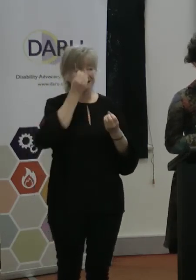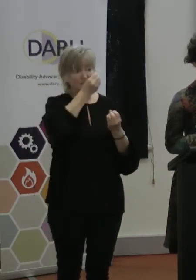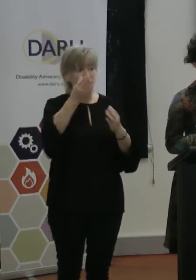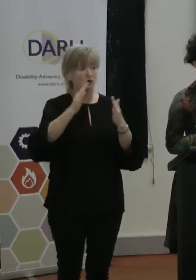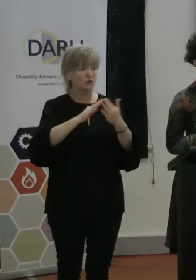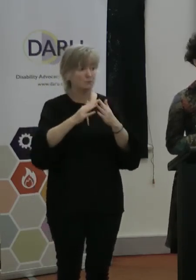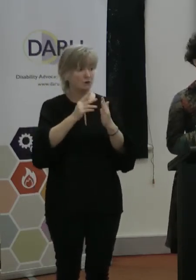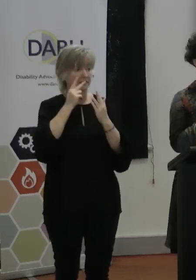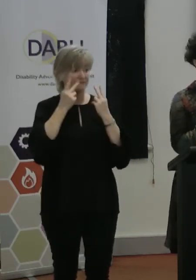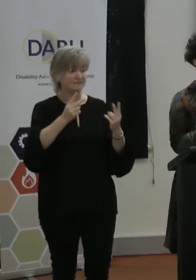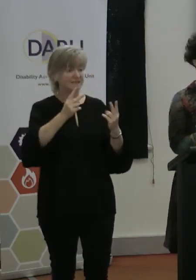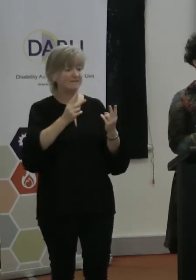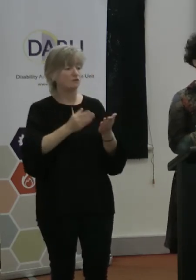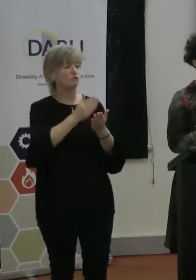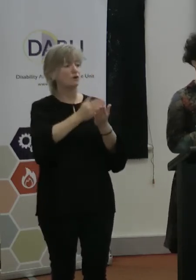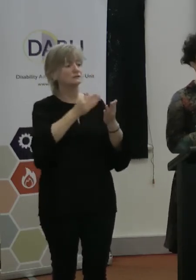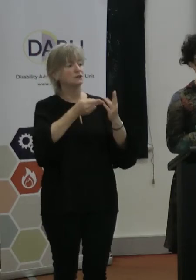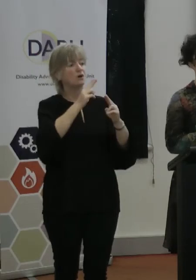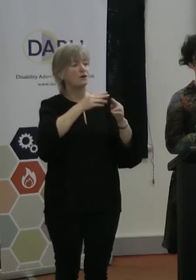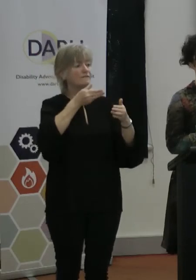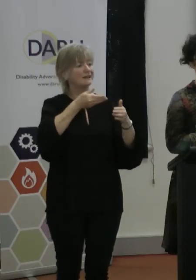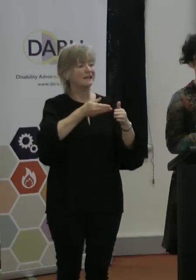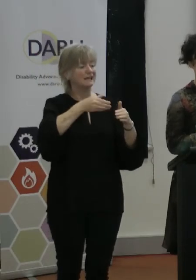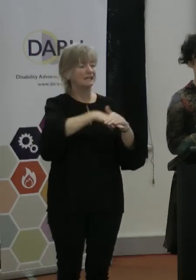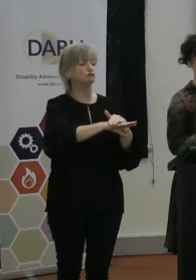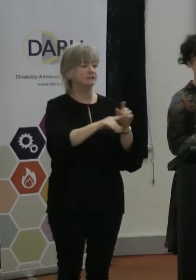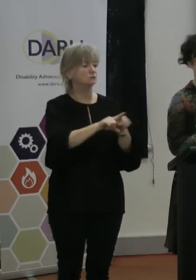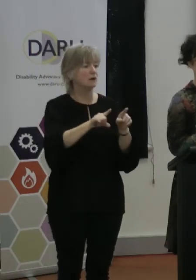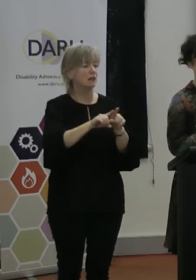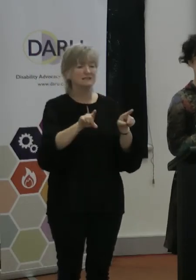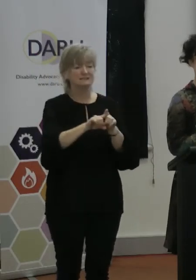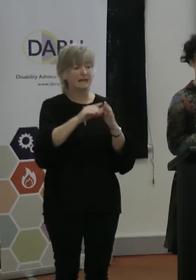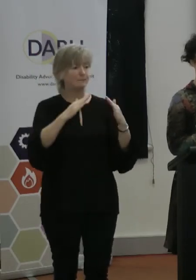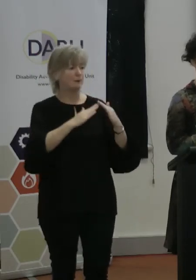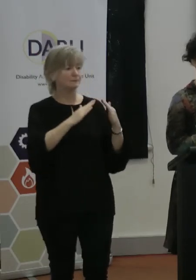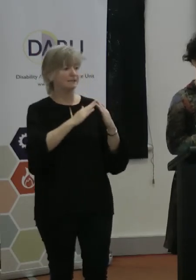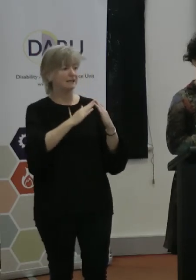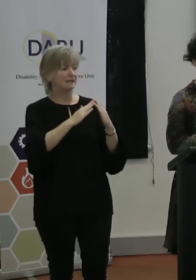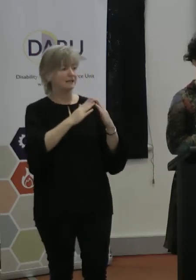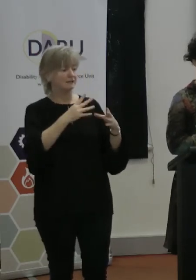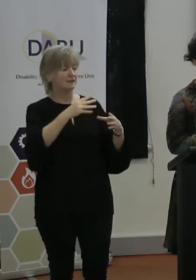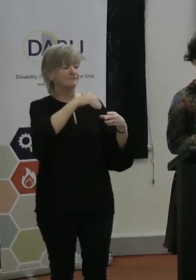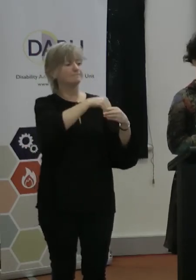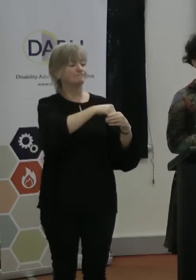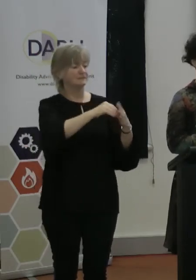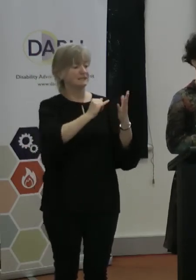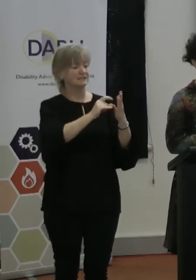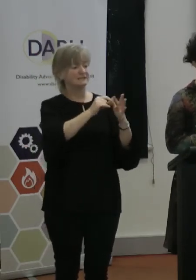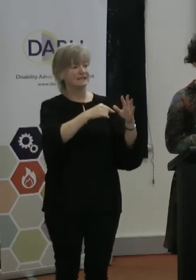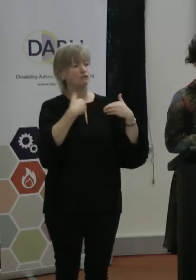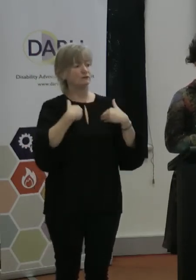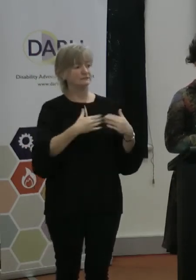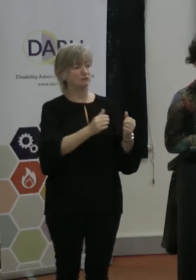visitors have rights of entry like they do now for properties where they've entered into SDA residency agreements. If